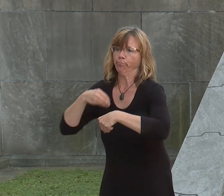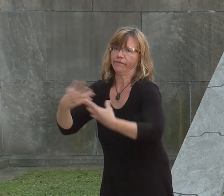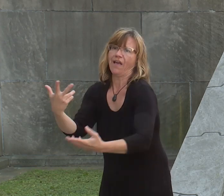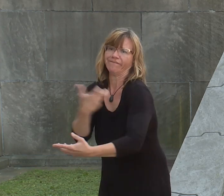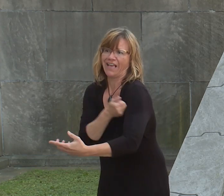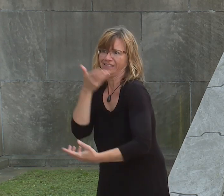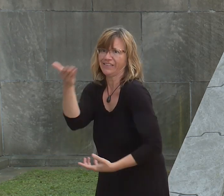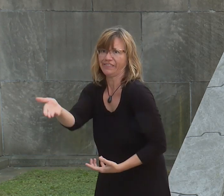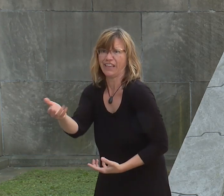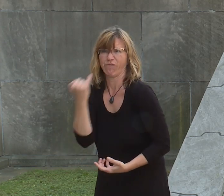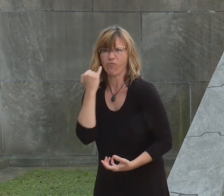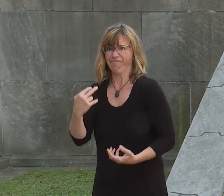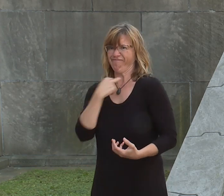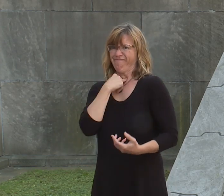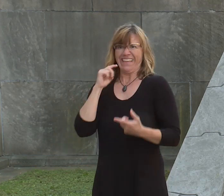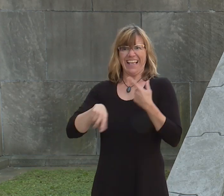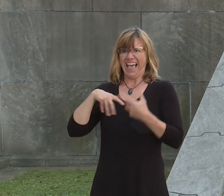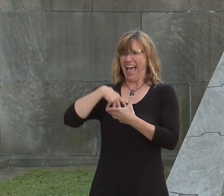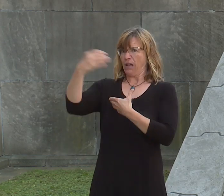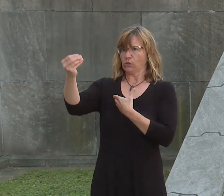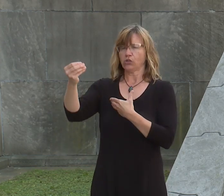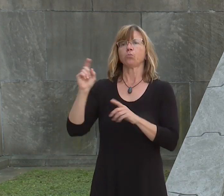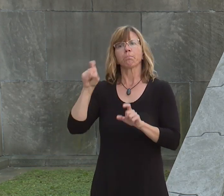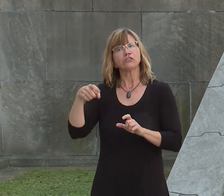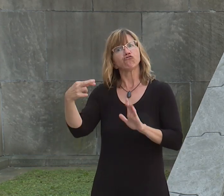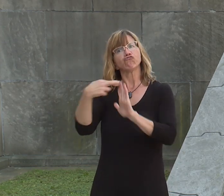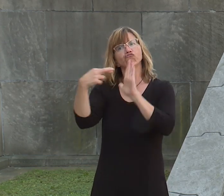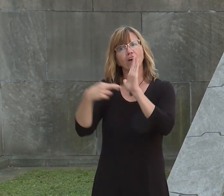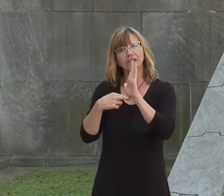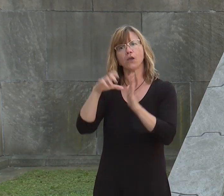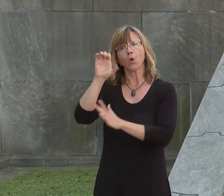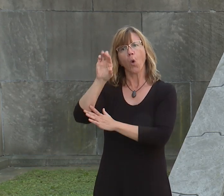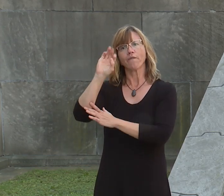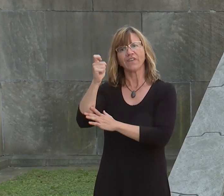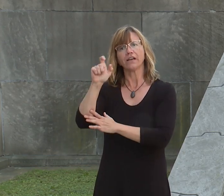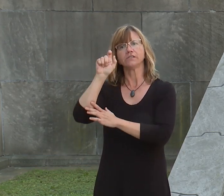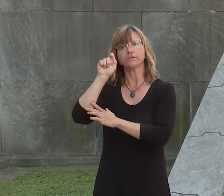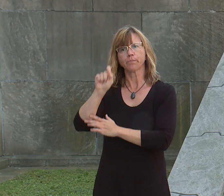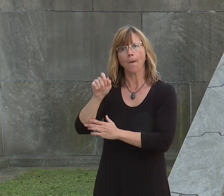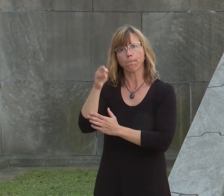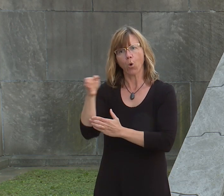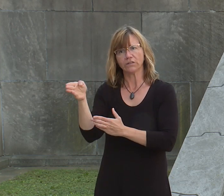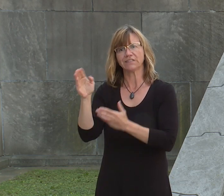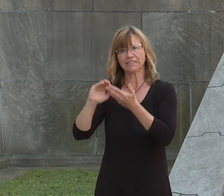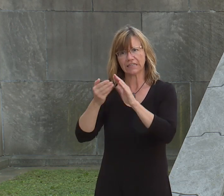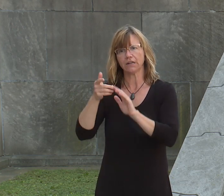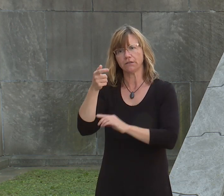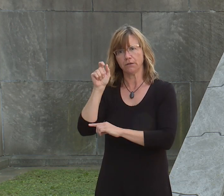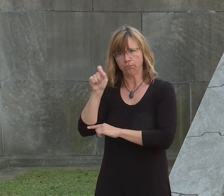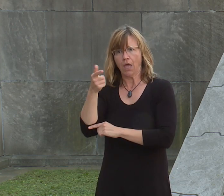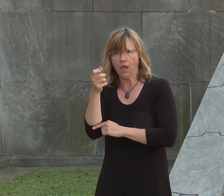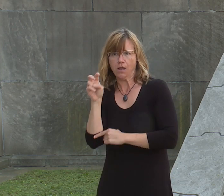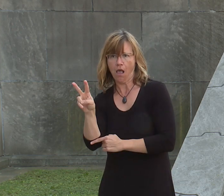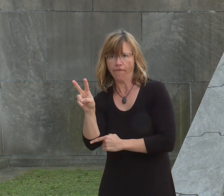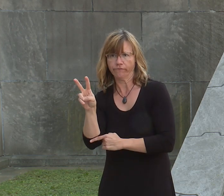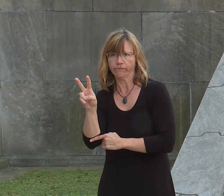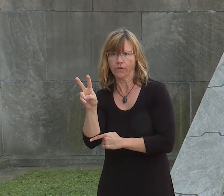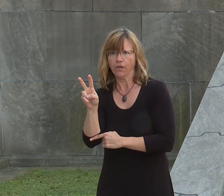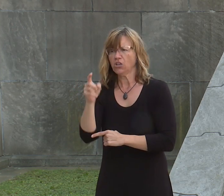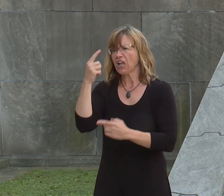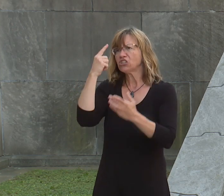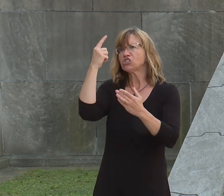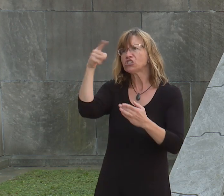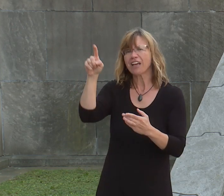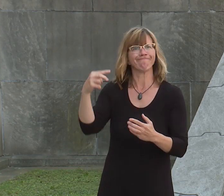at covax.baltimorecity.gov. The registration form includes a question where you can indicate that you're homebound. If